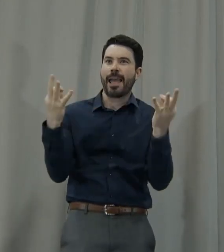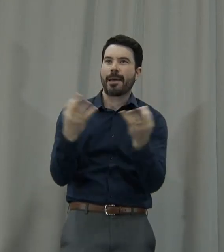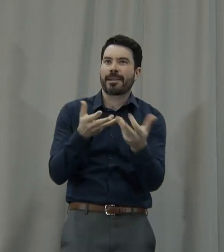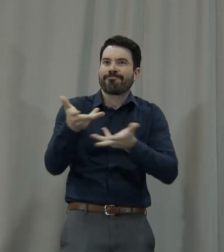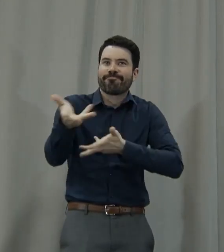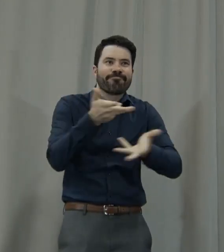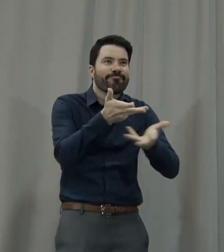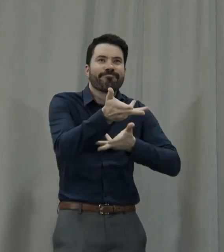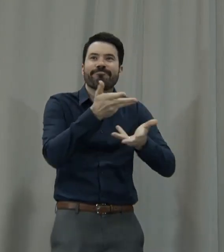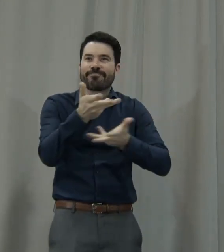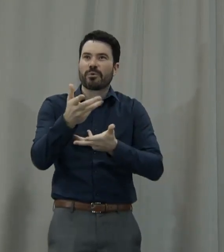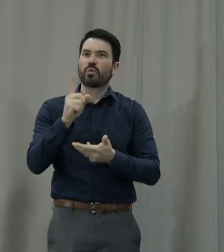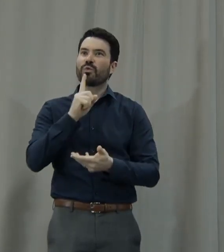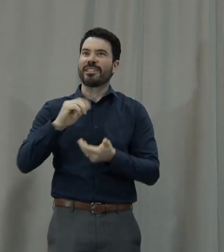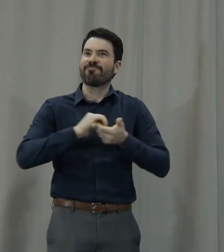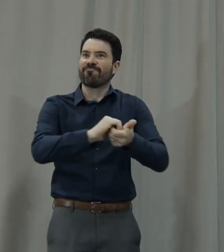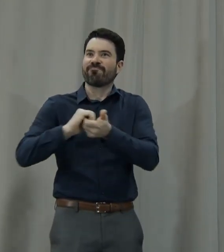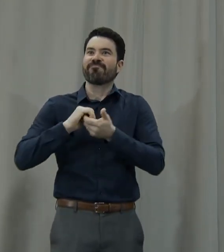struggle.